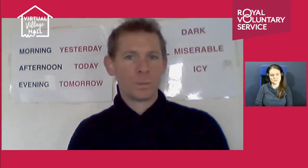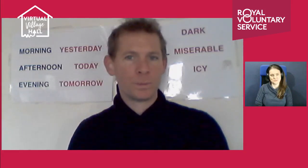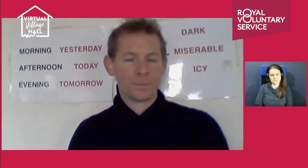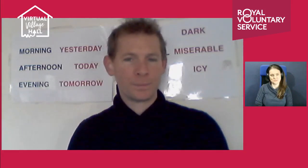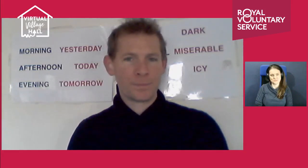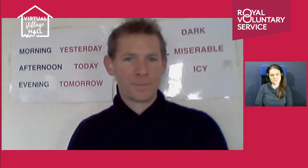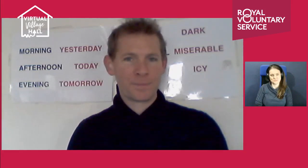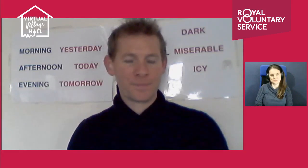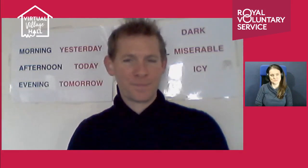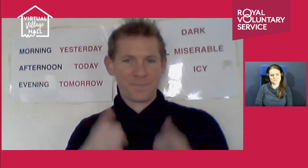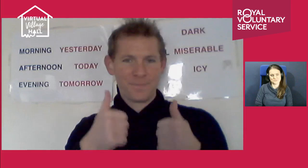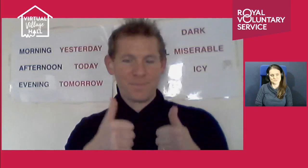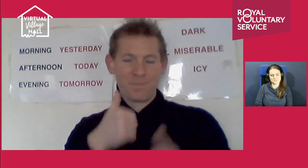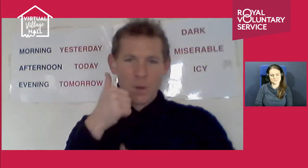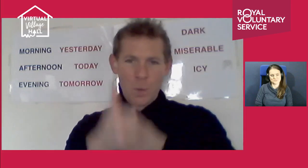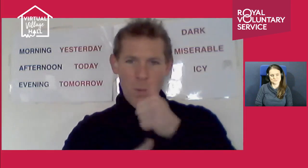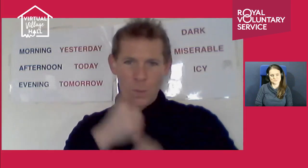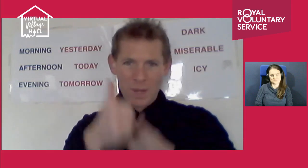Tomorrow.